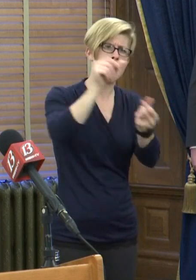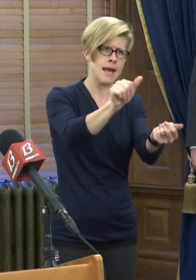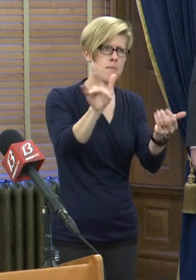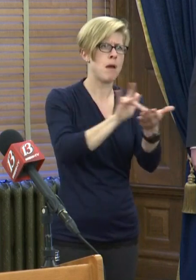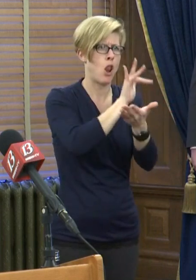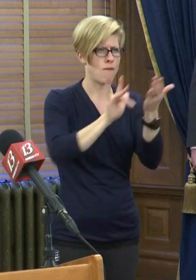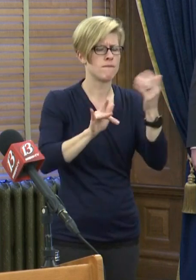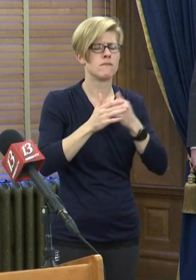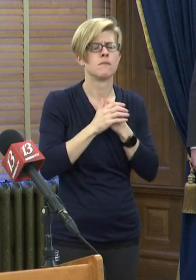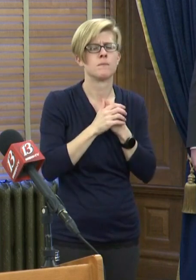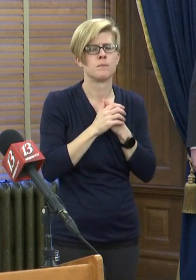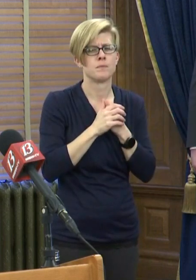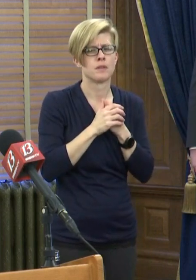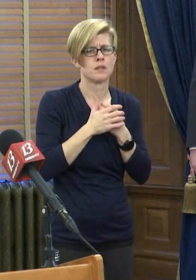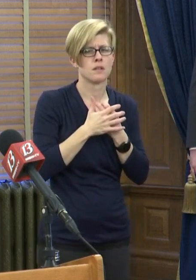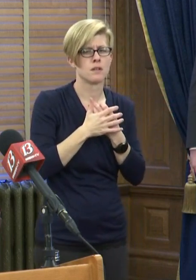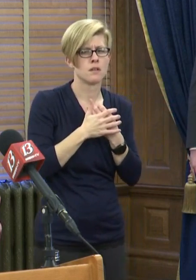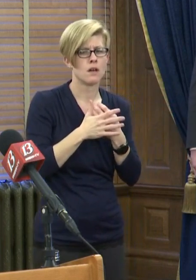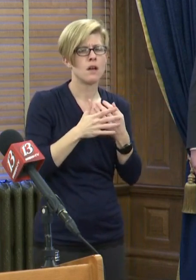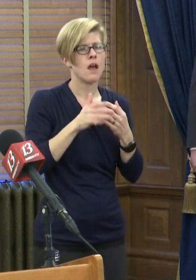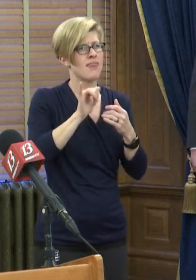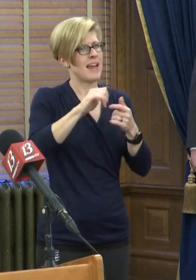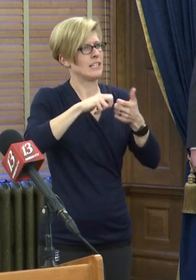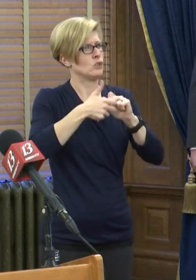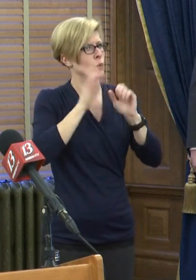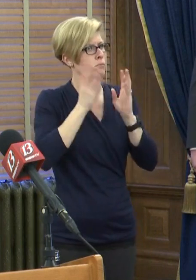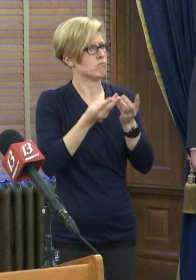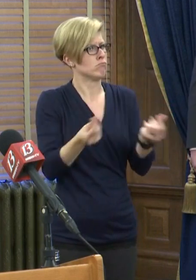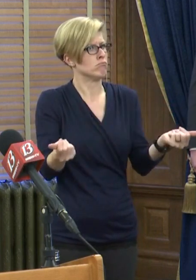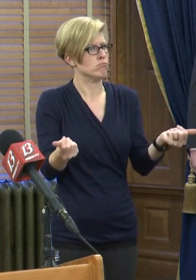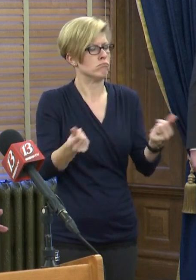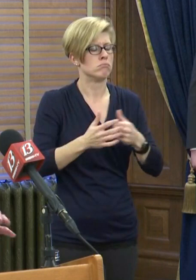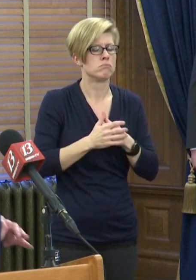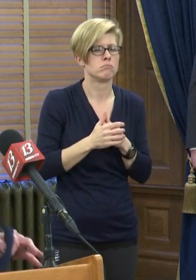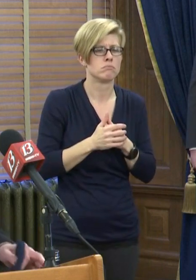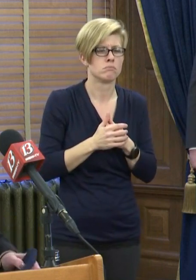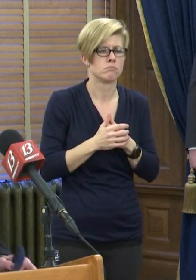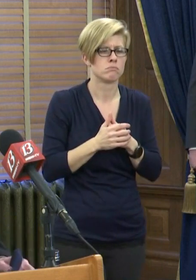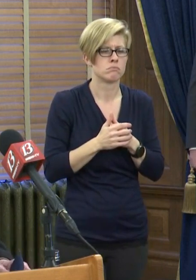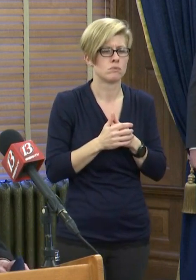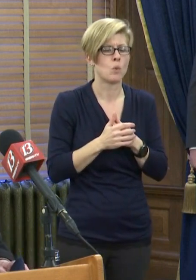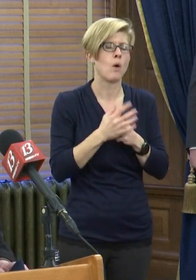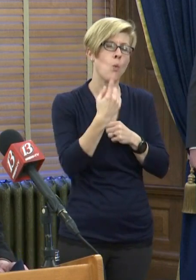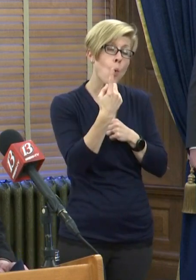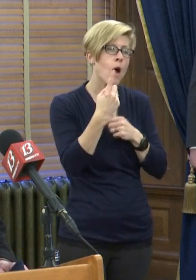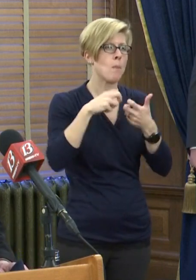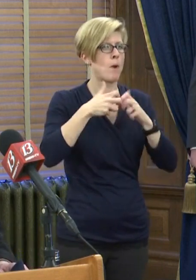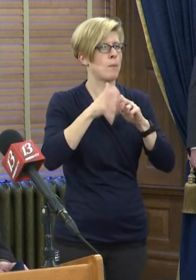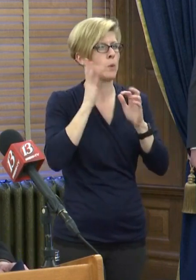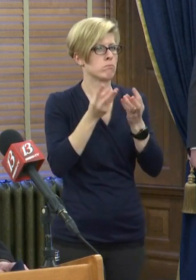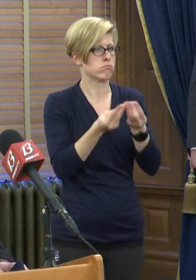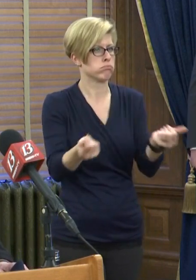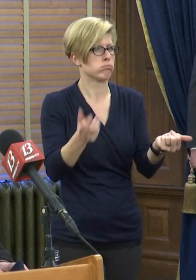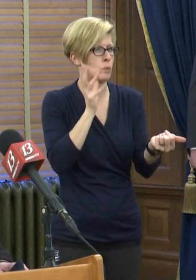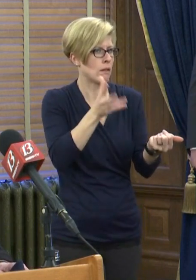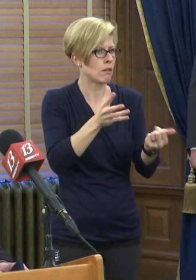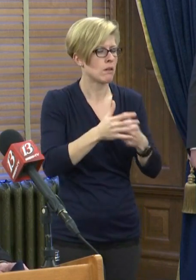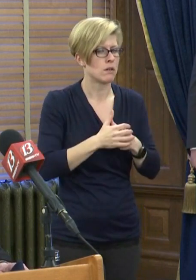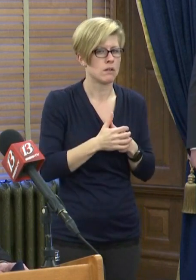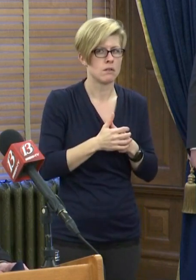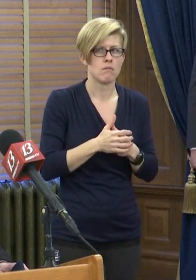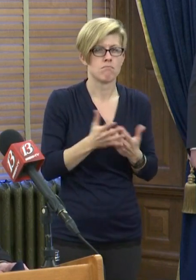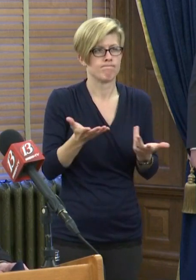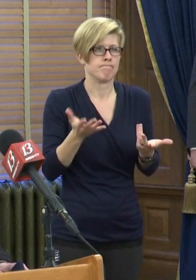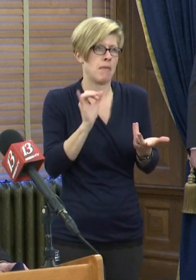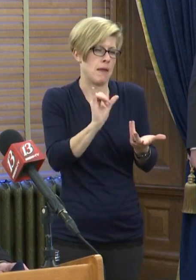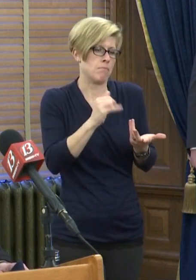then the issue will be resolved. At least one of the issues will be resolved. So that's what I can tell you,